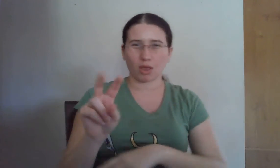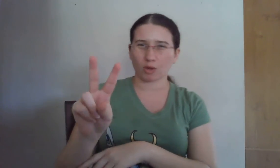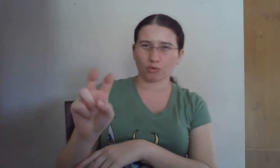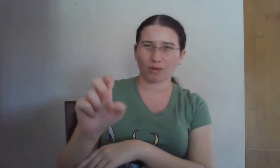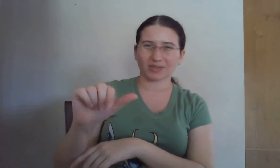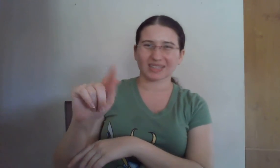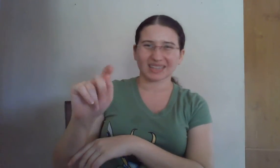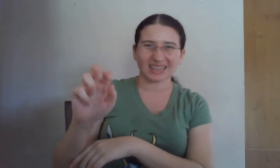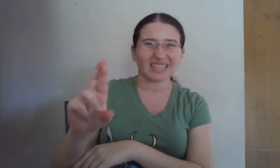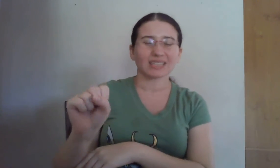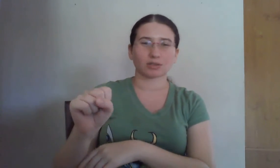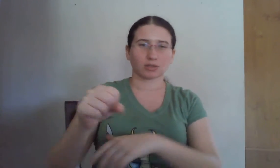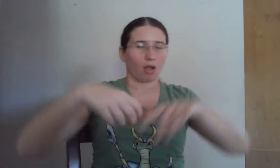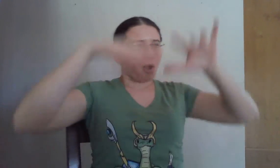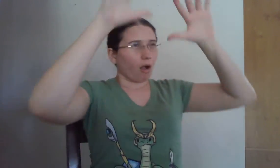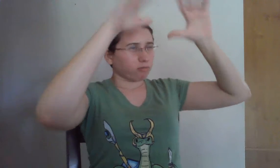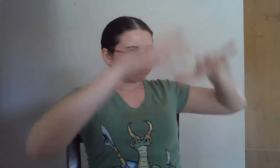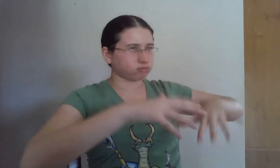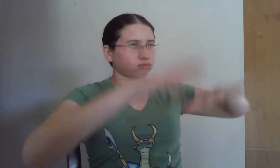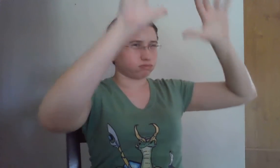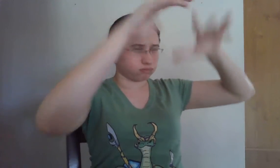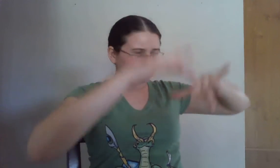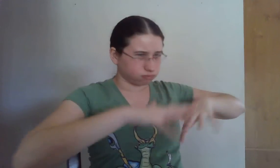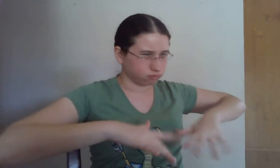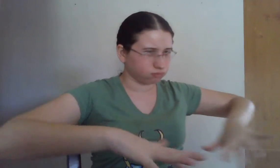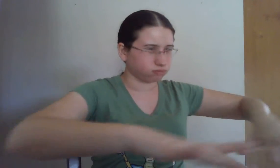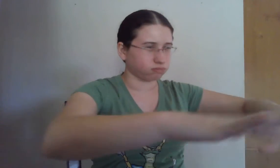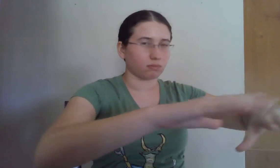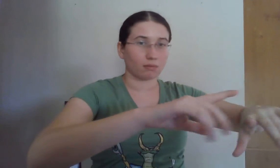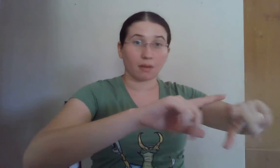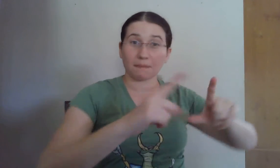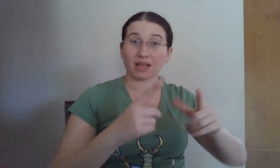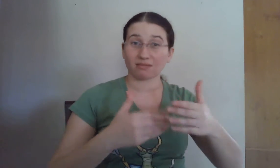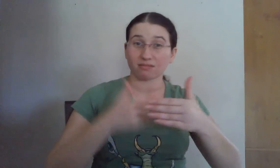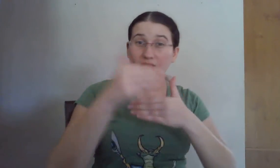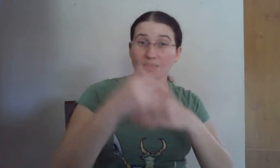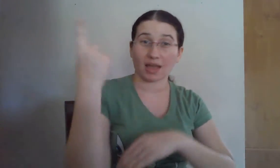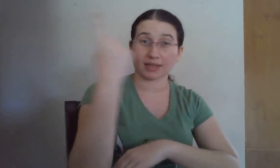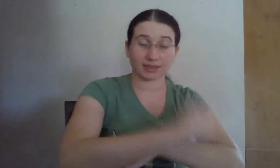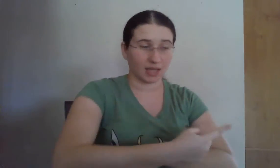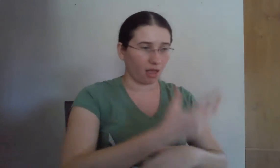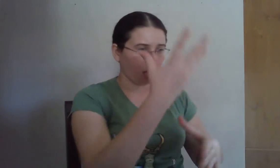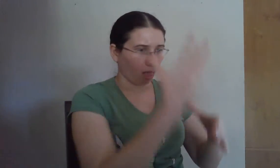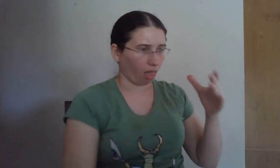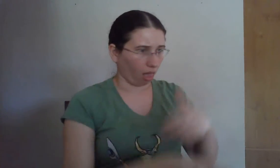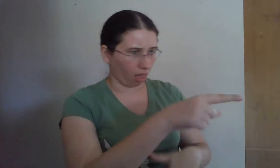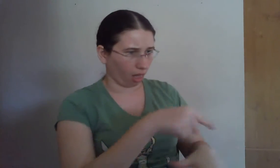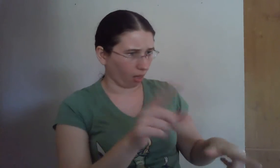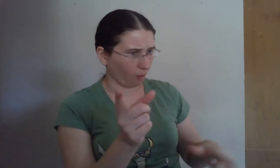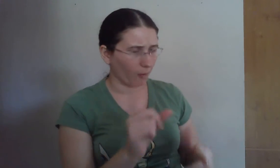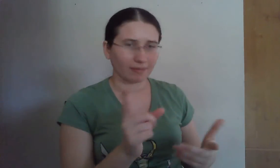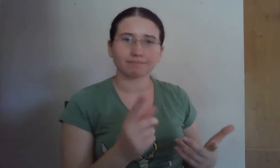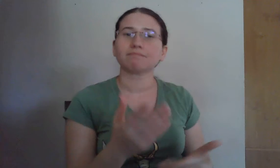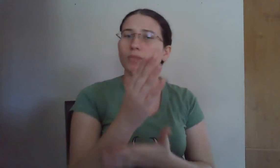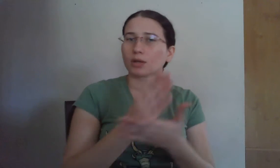this. Where had that water gone? Some of it ran off as flooding, but most of the water that soaked into the